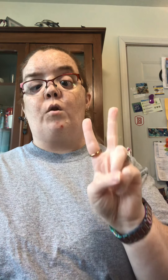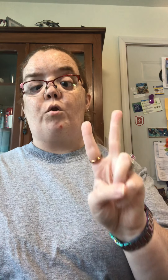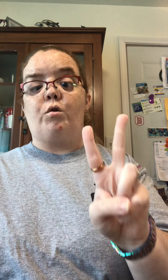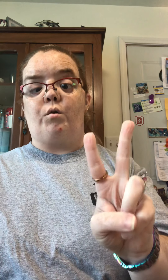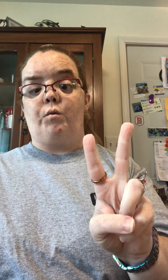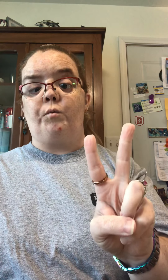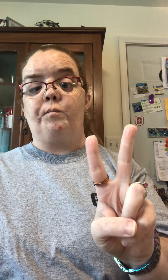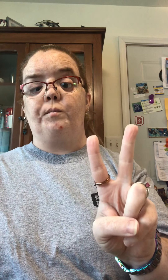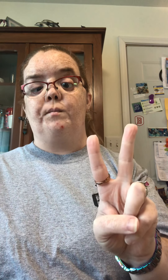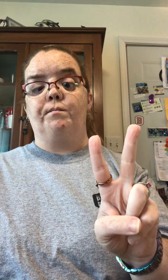2,